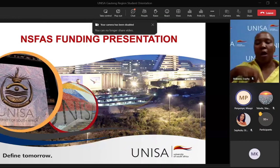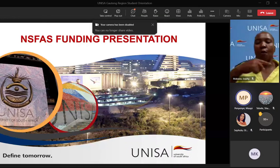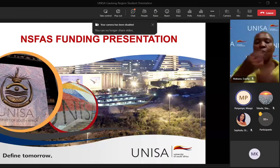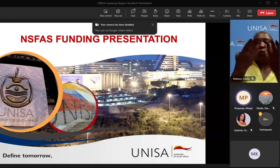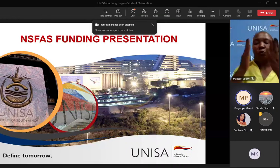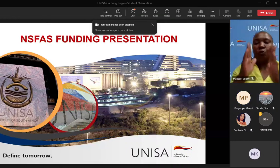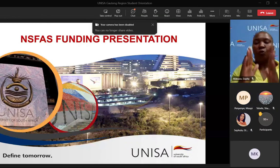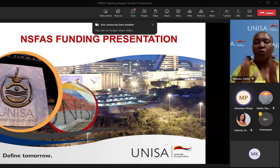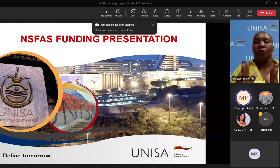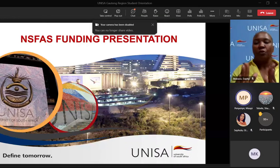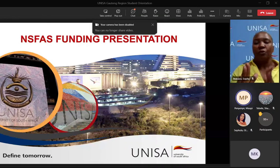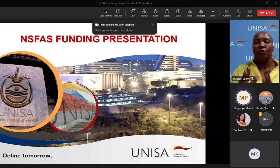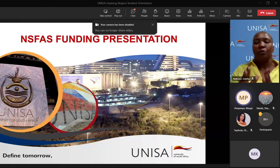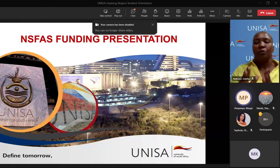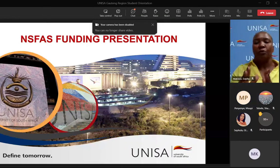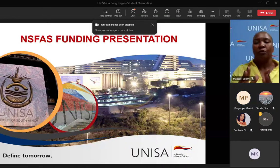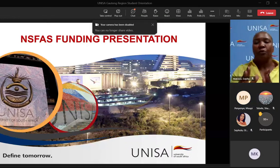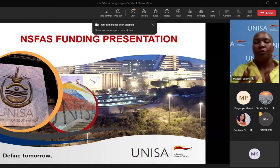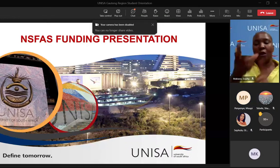and developments